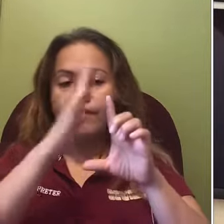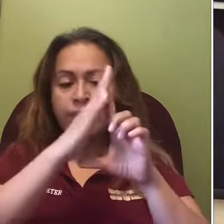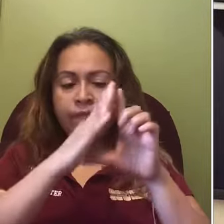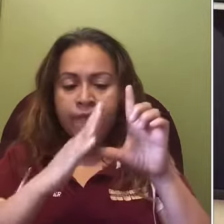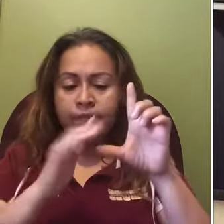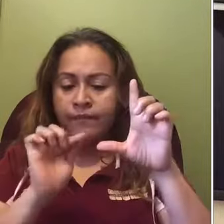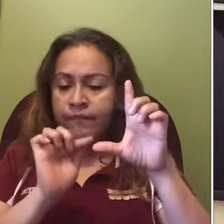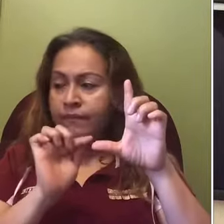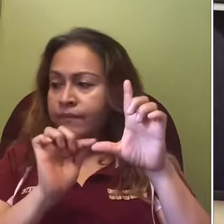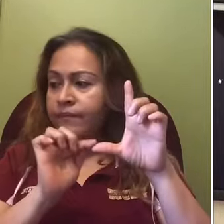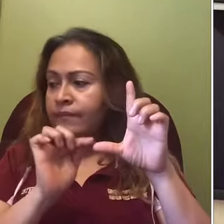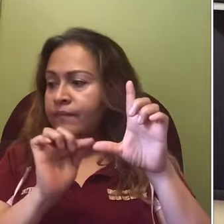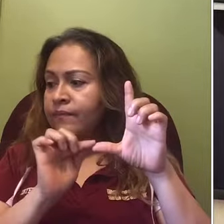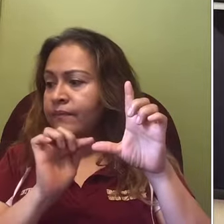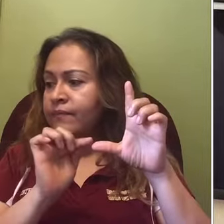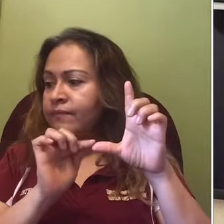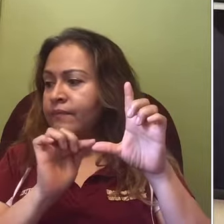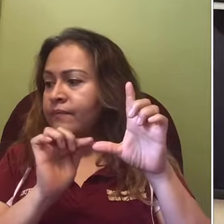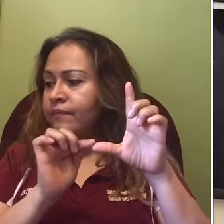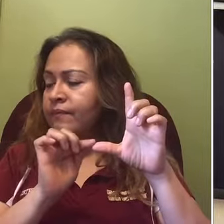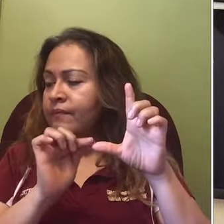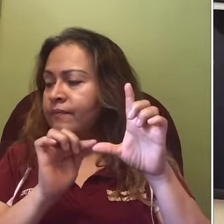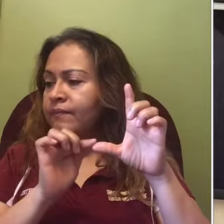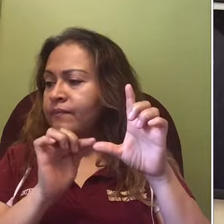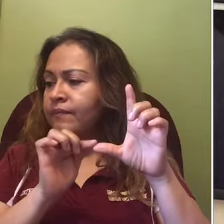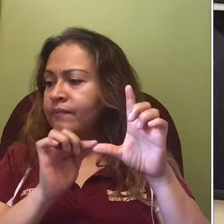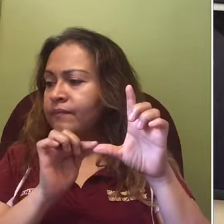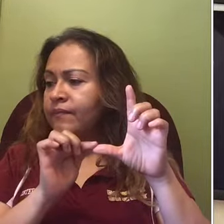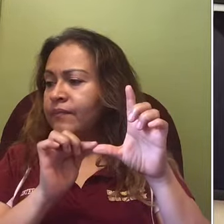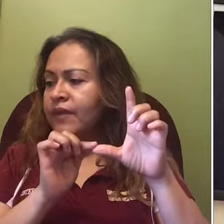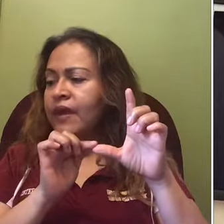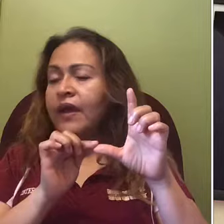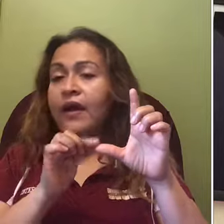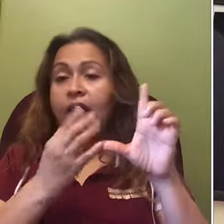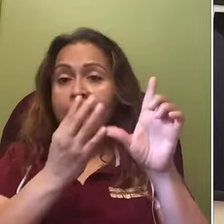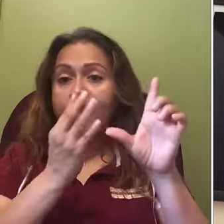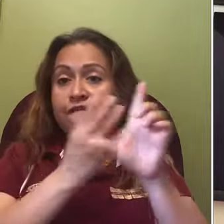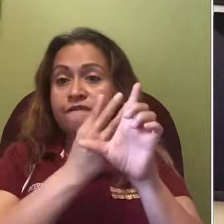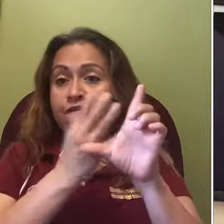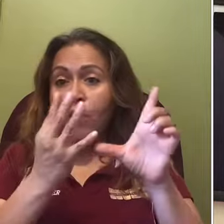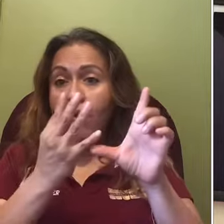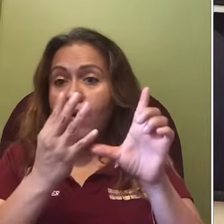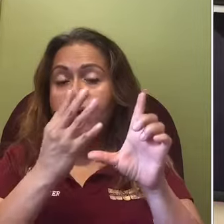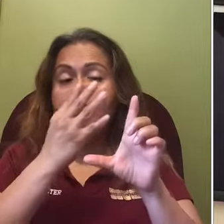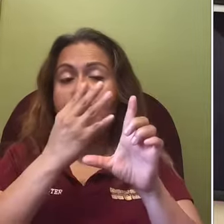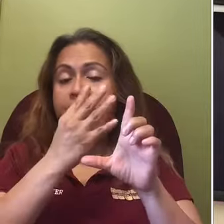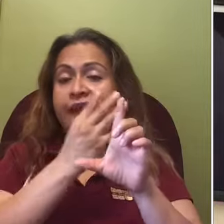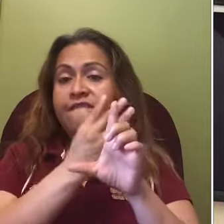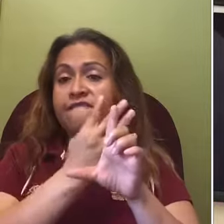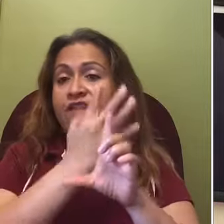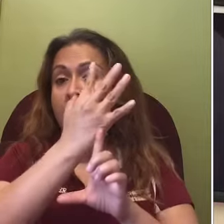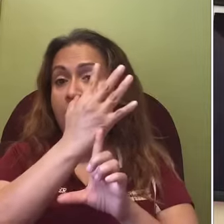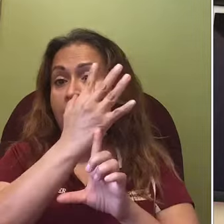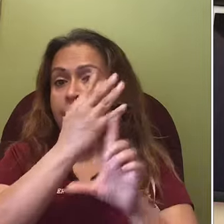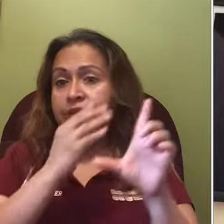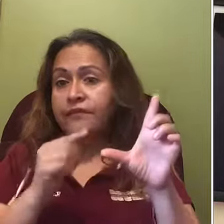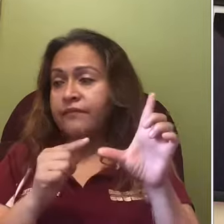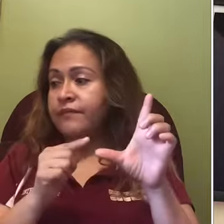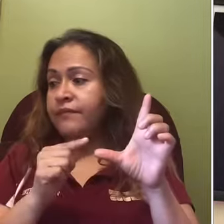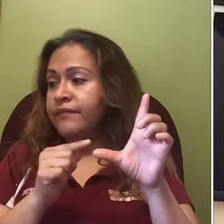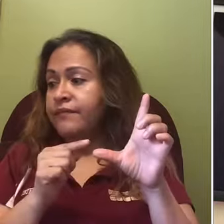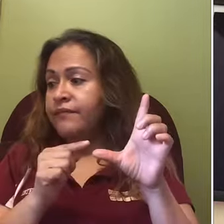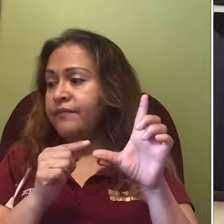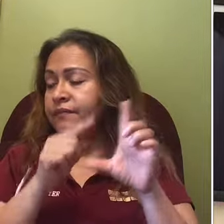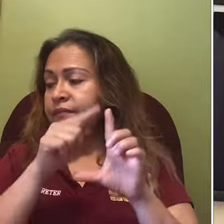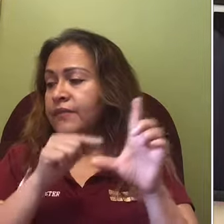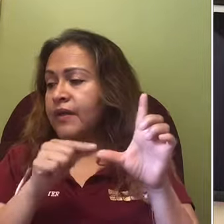here is theta, between the side of length 4 and the side of length 5. This angle right here is theta. So let's figure out what the sine of